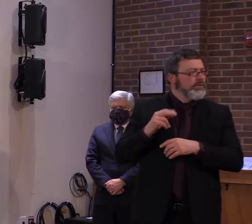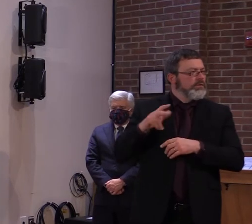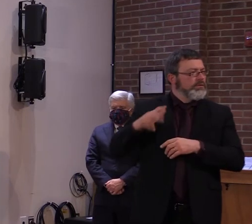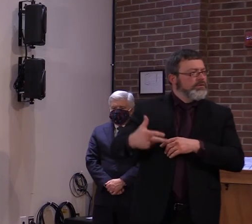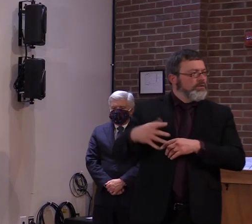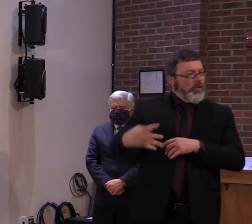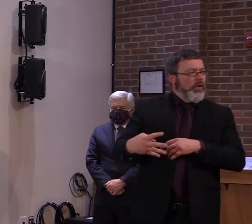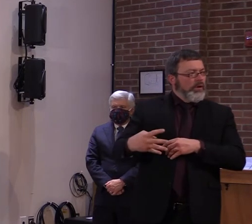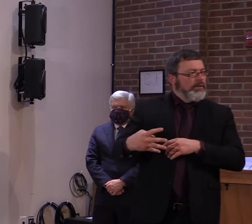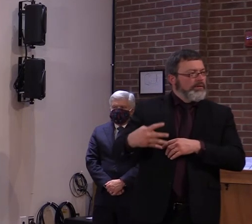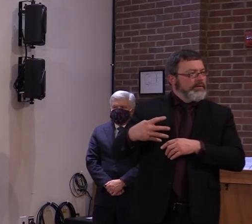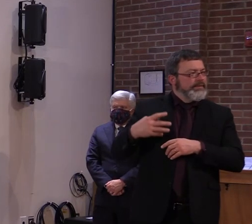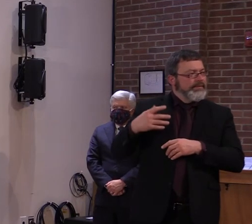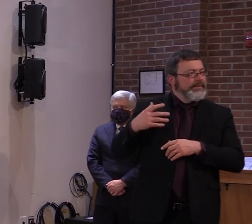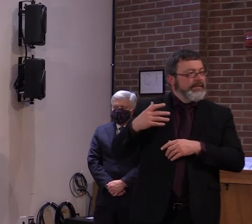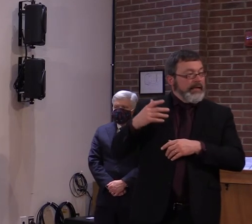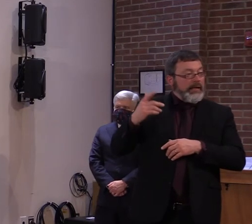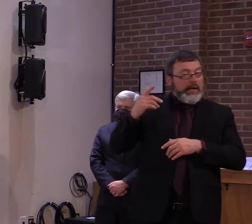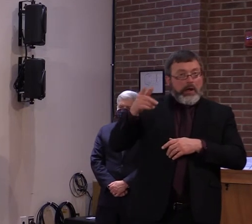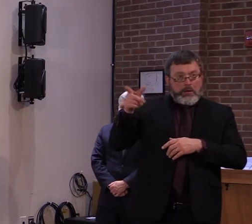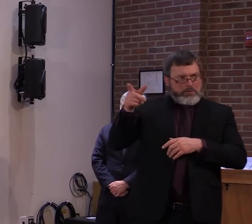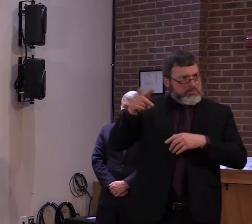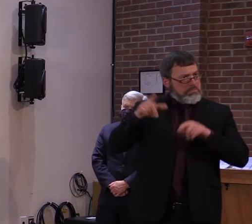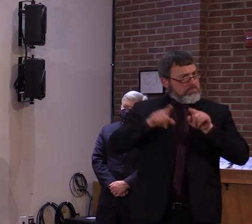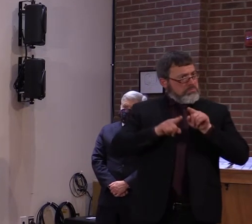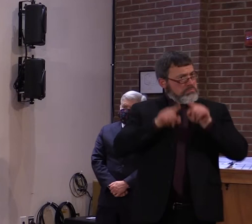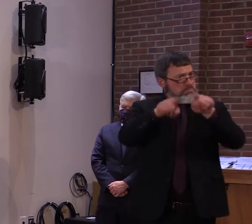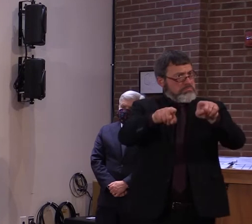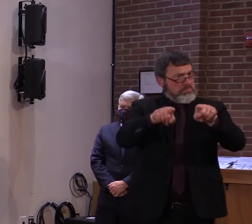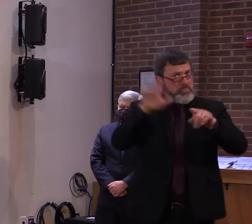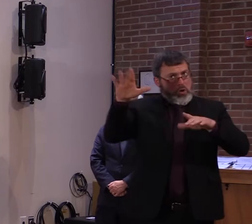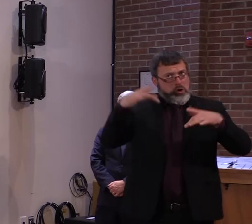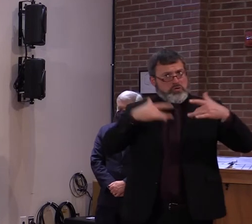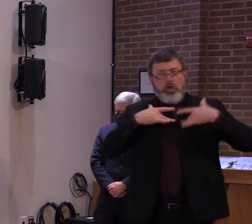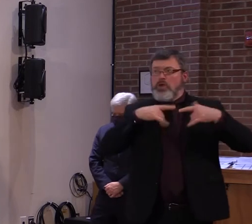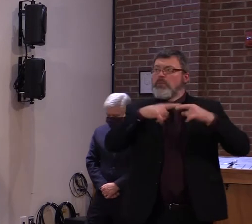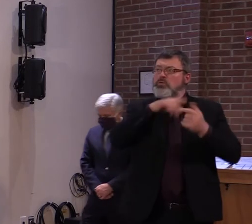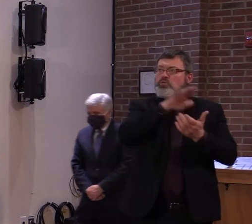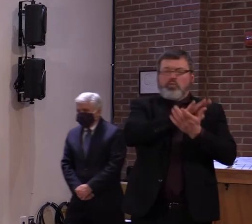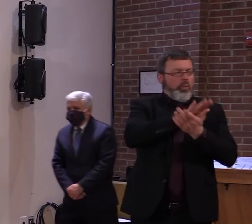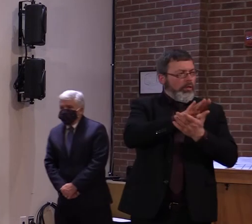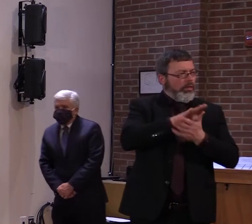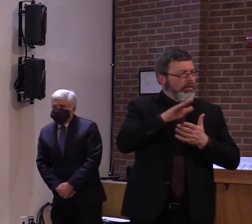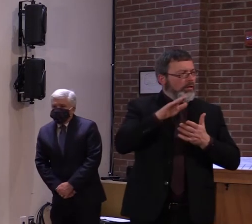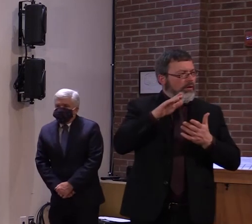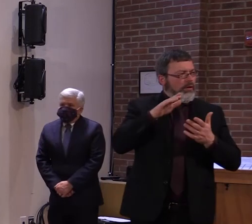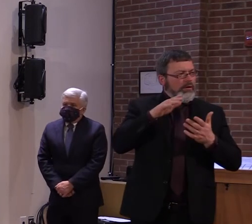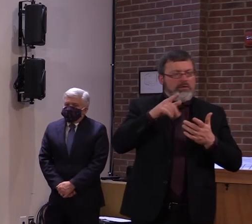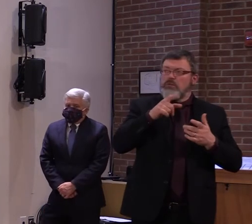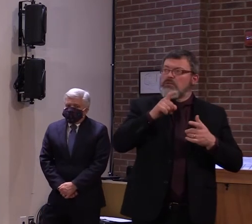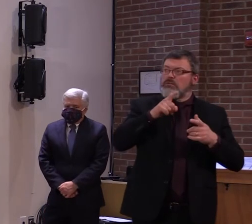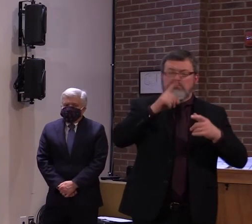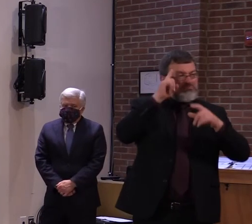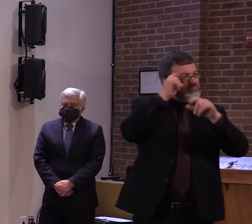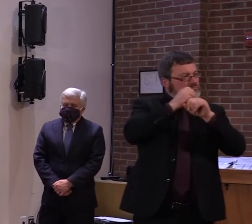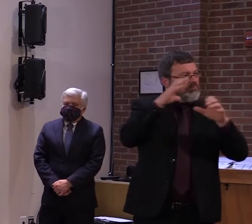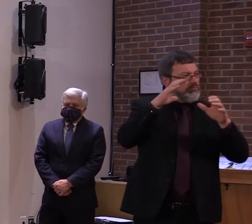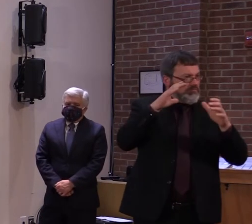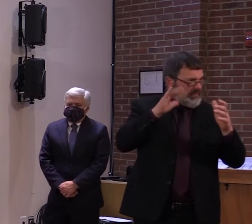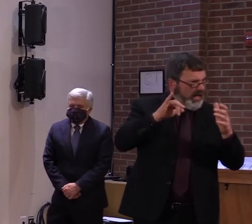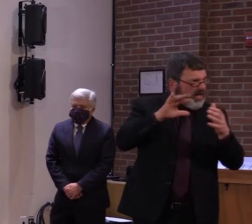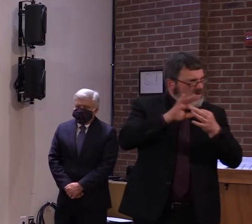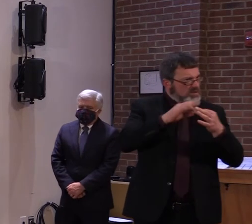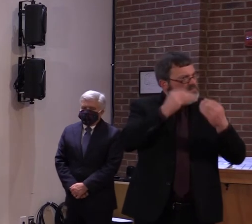you guys arrived at a compromise you found acceptable. Yes, we have a website that we just list number of cases within a